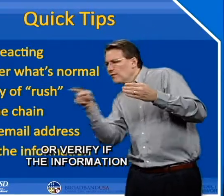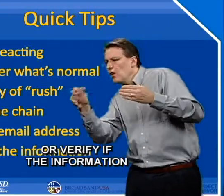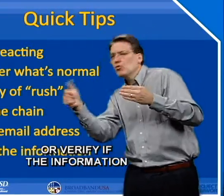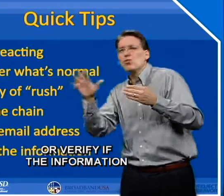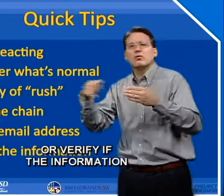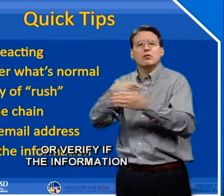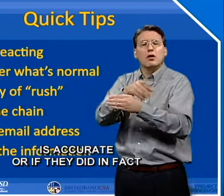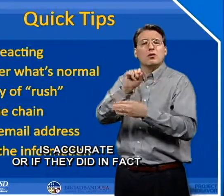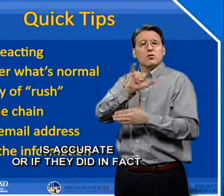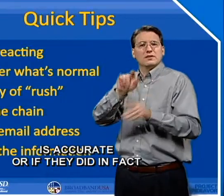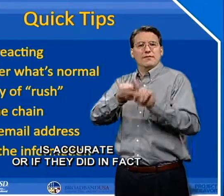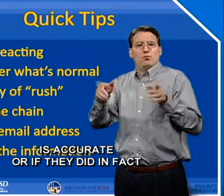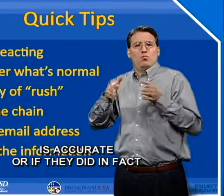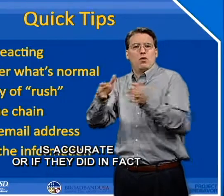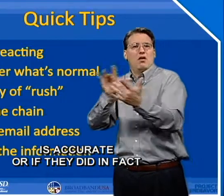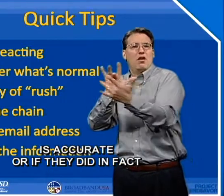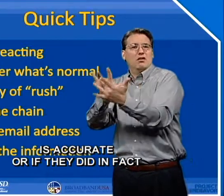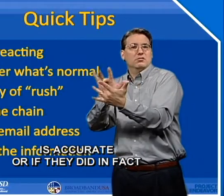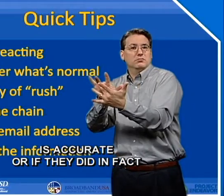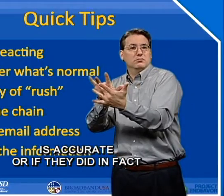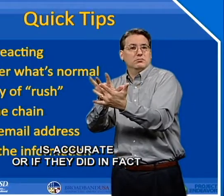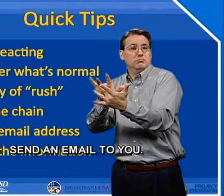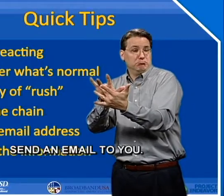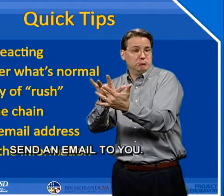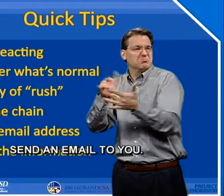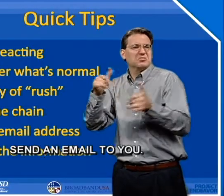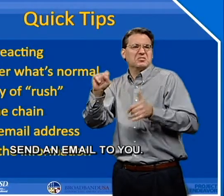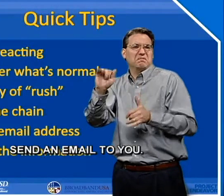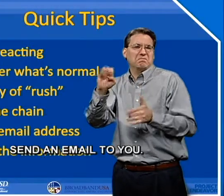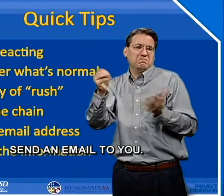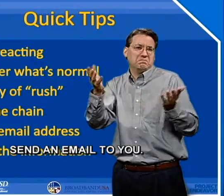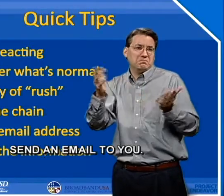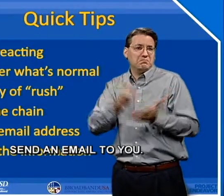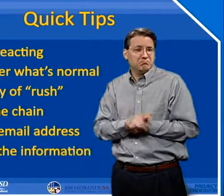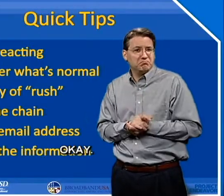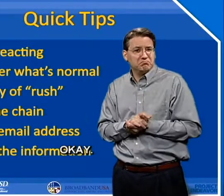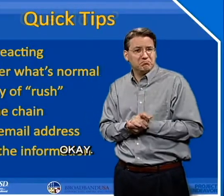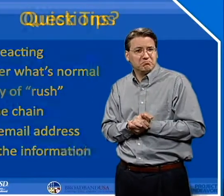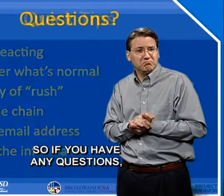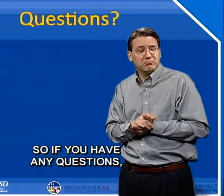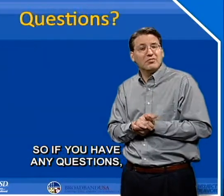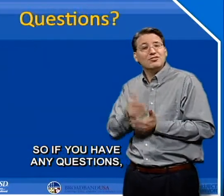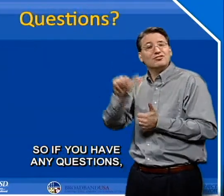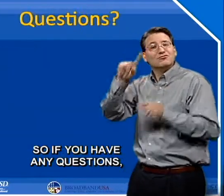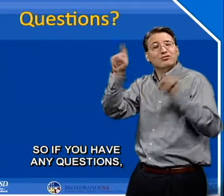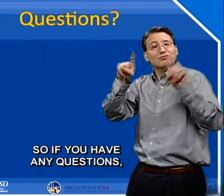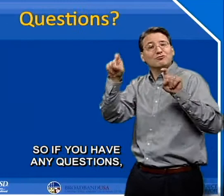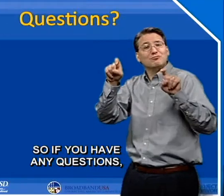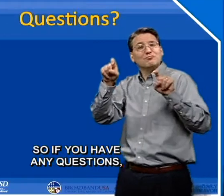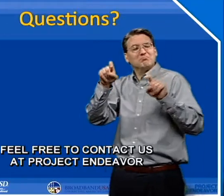if the information is accurate or if they did in fact send an email to you. Okay, so if you have any questions,